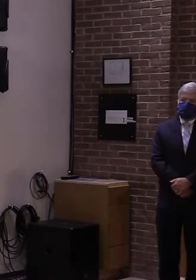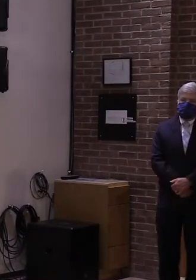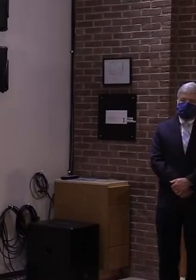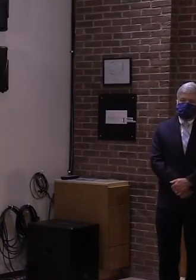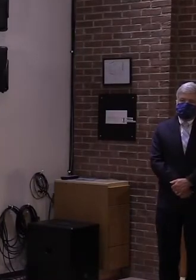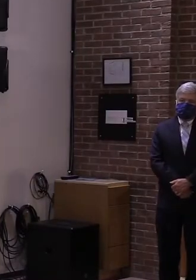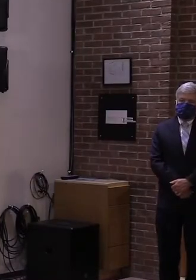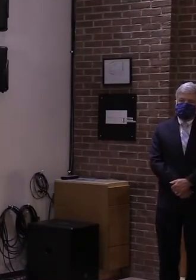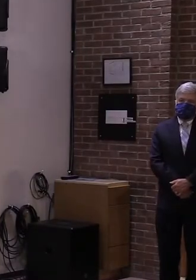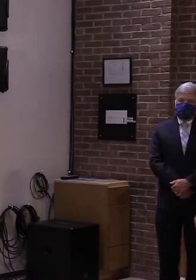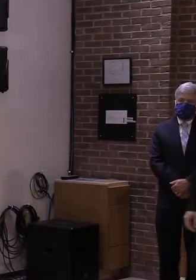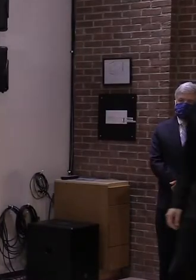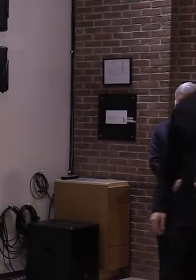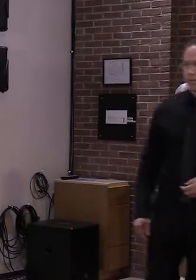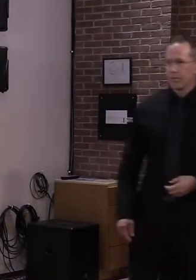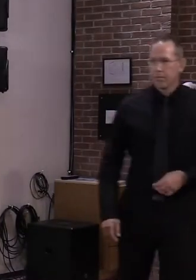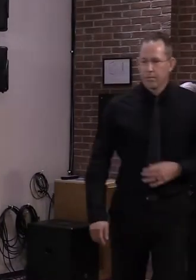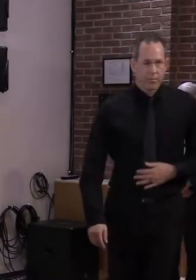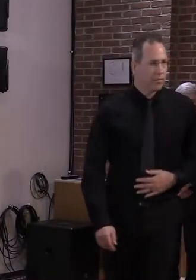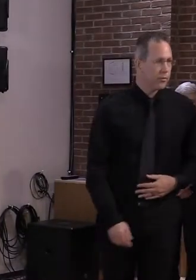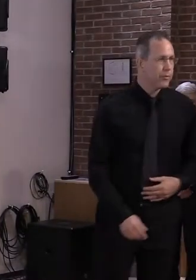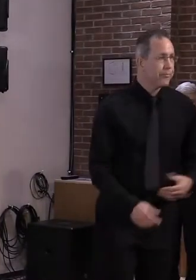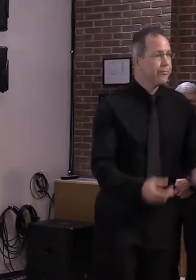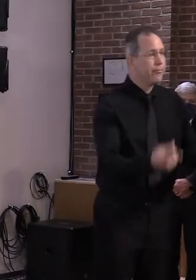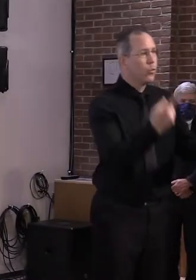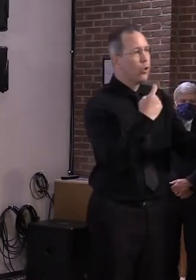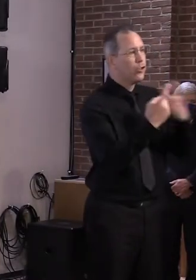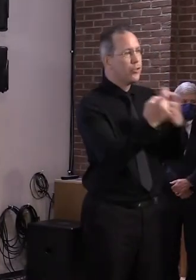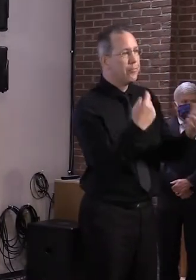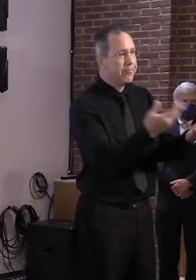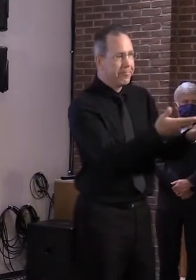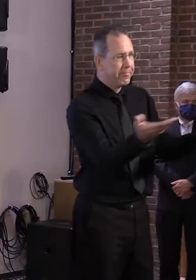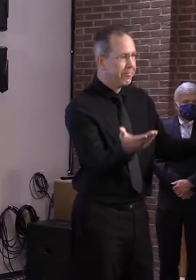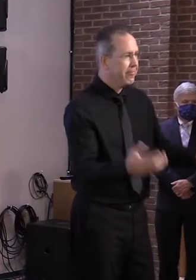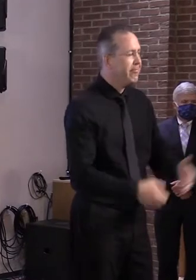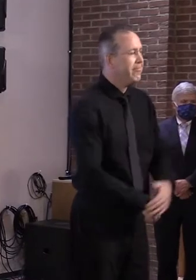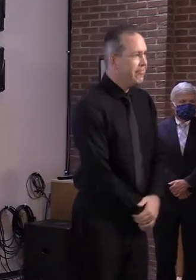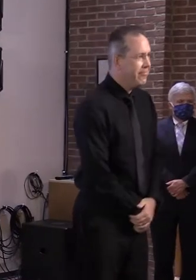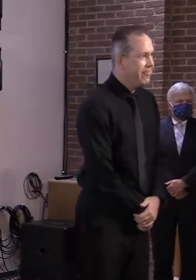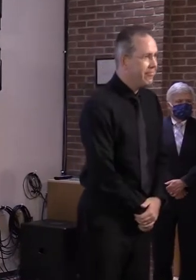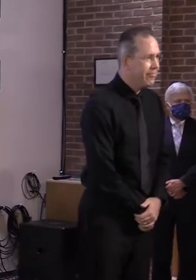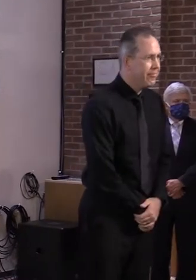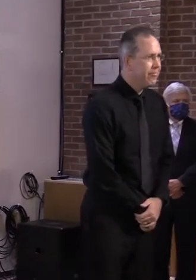Thank you, Dr. Levine. We'll open up to questions at this time.